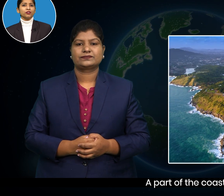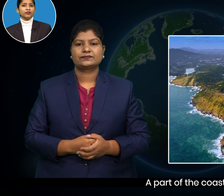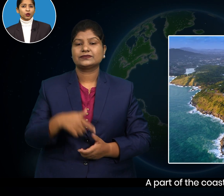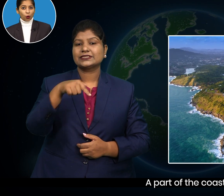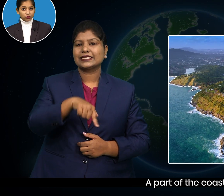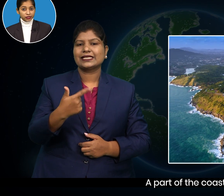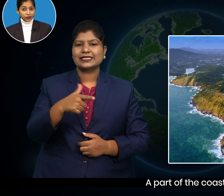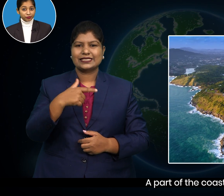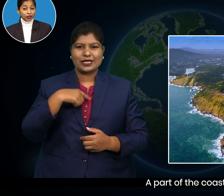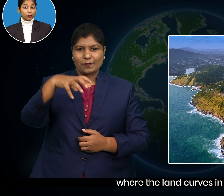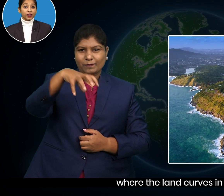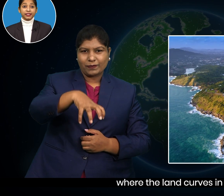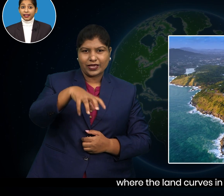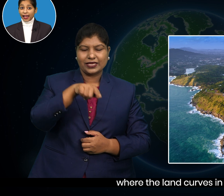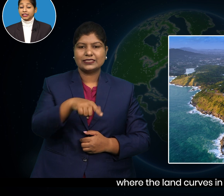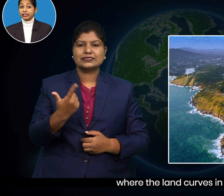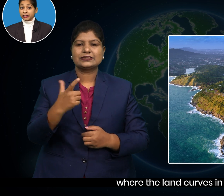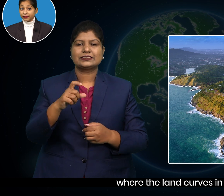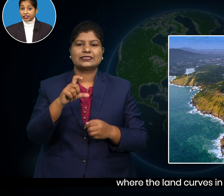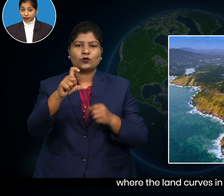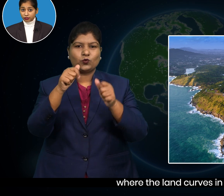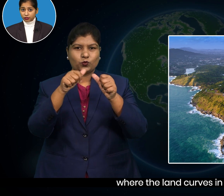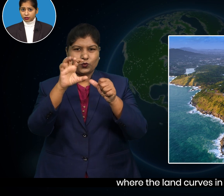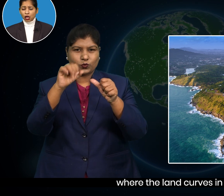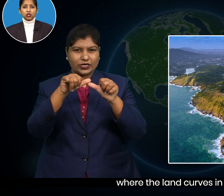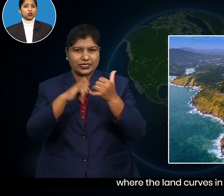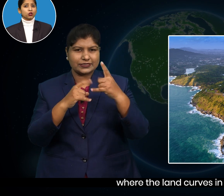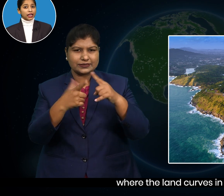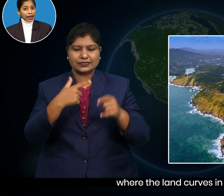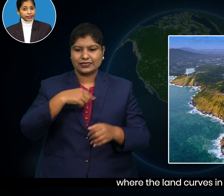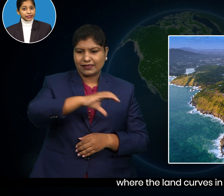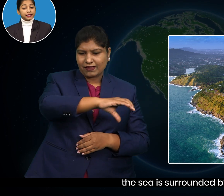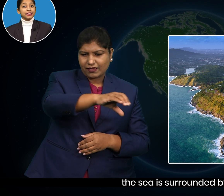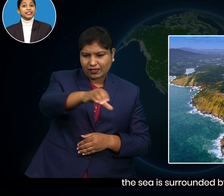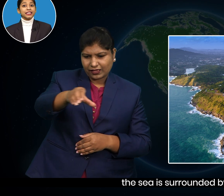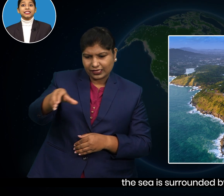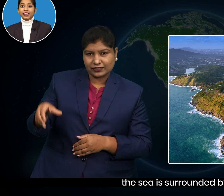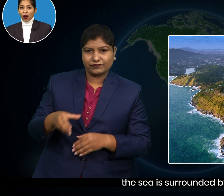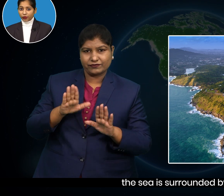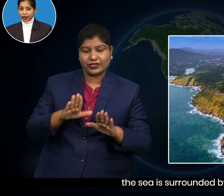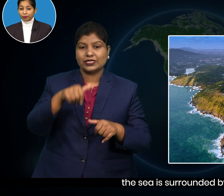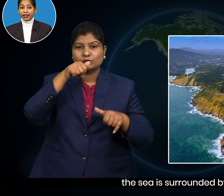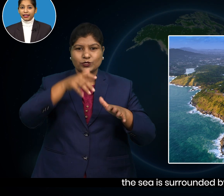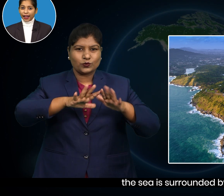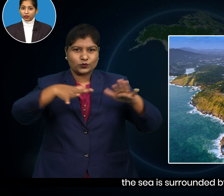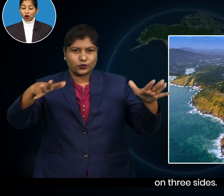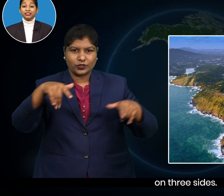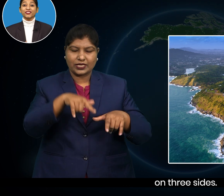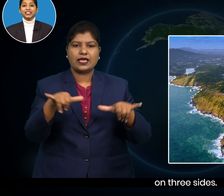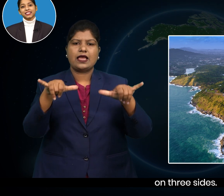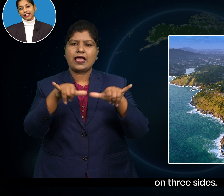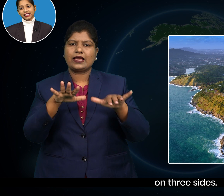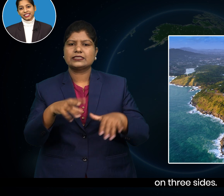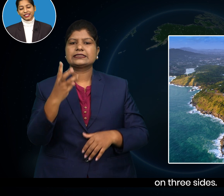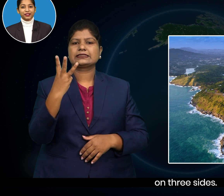A part of the coast where the land curves in so that the sea is surrounded by land on